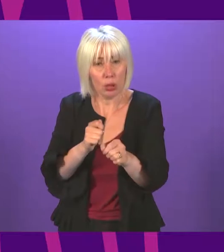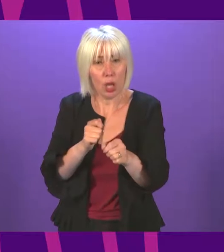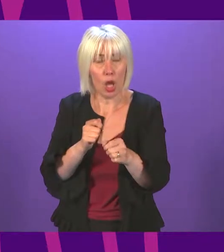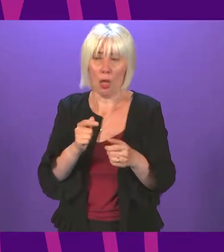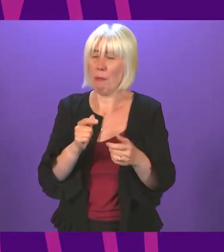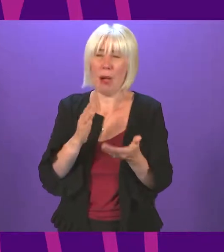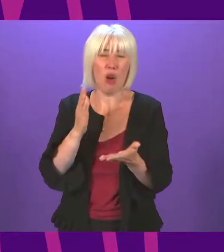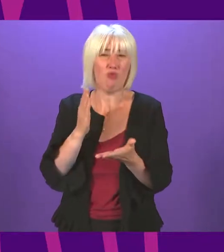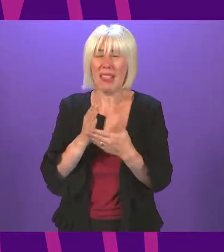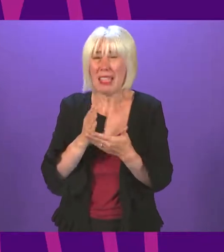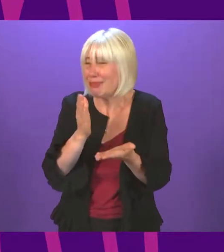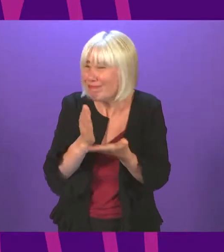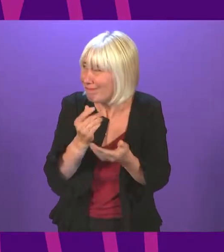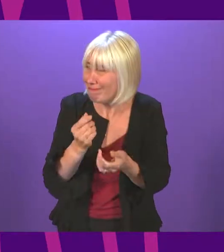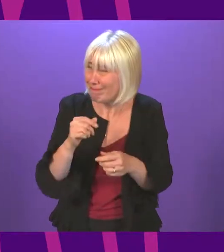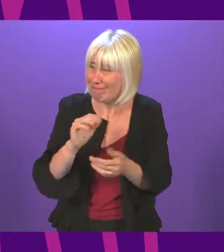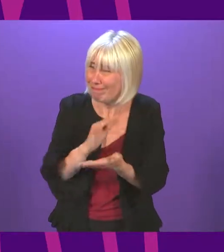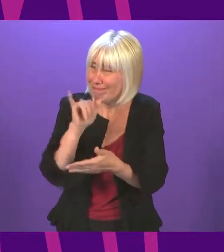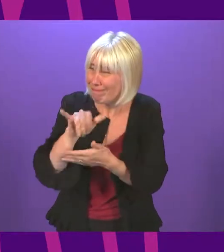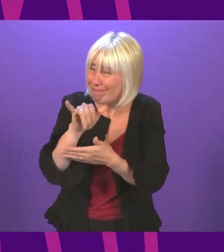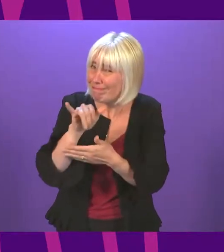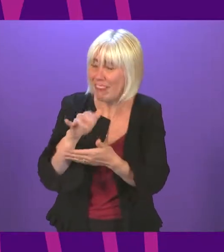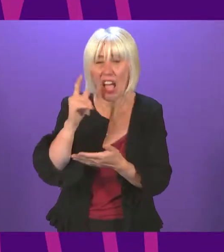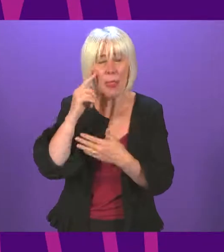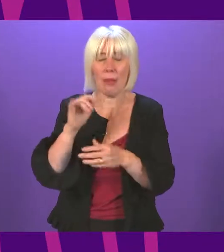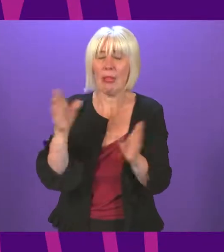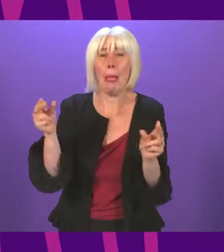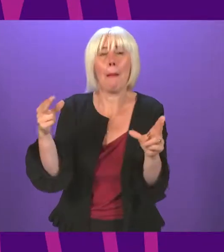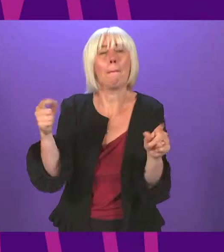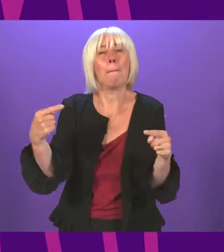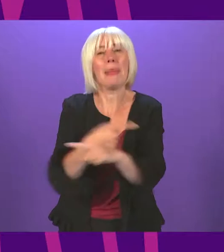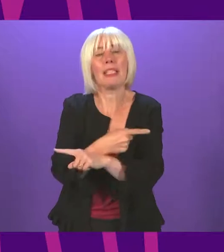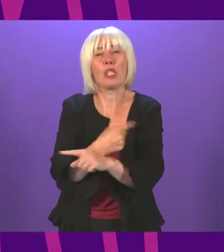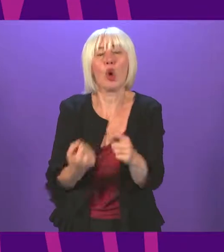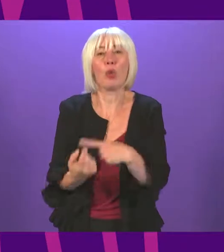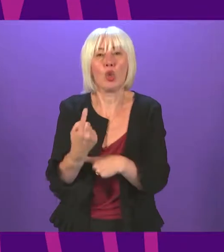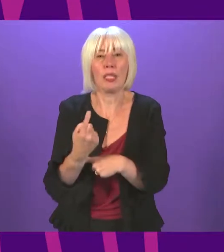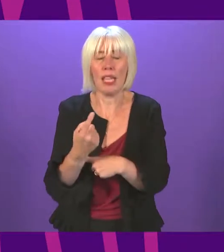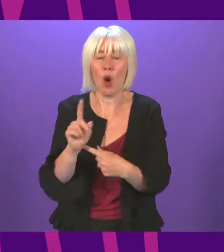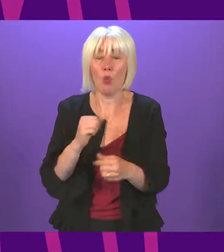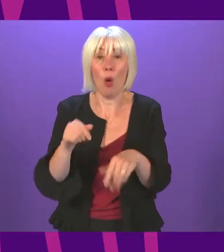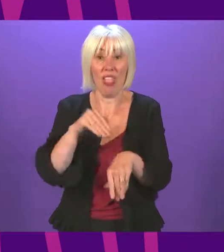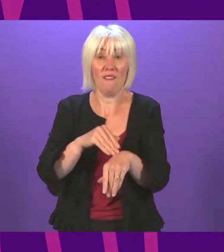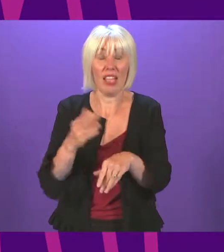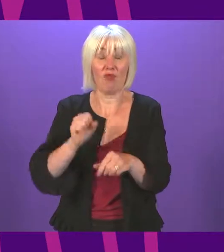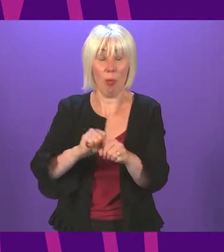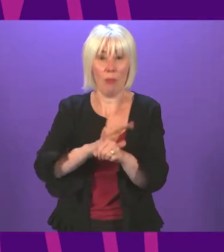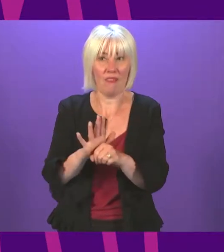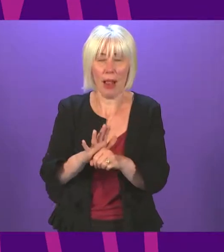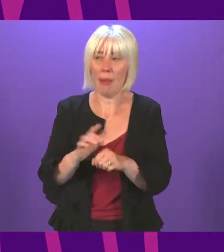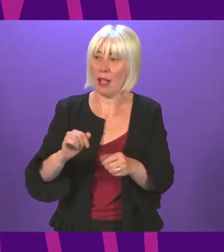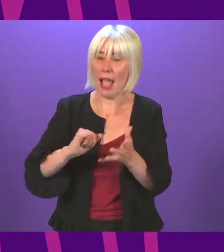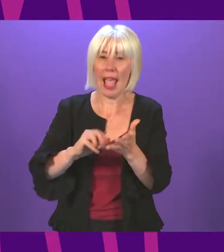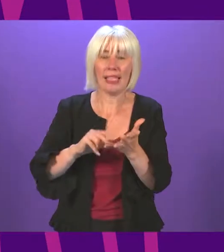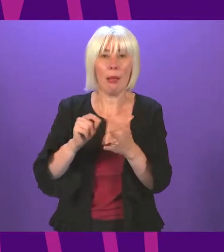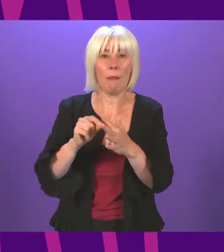missed opportunity. The challenges we face in recovering from the pandemic have been profound. But rather than rising to that challenge, the